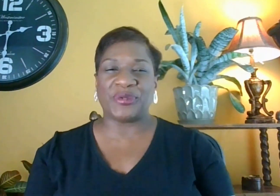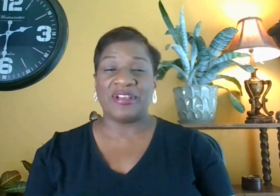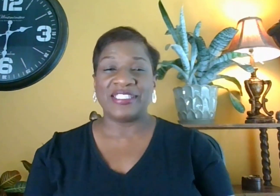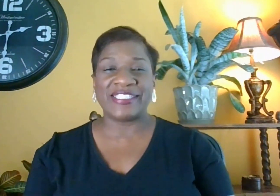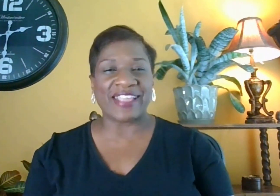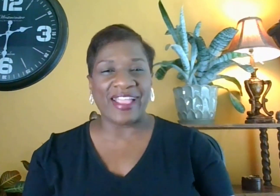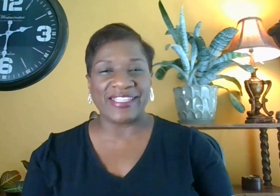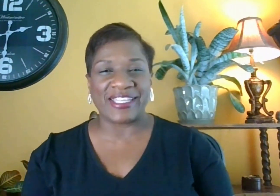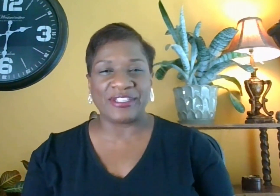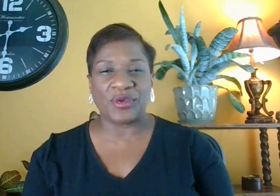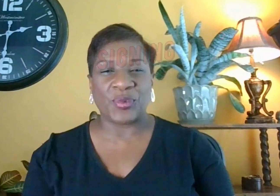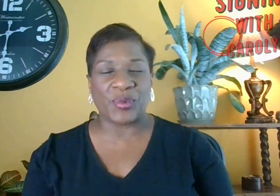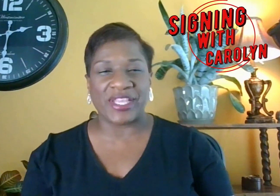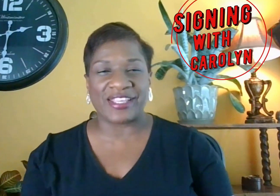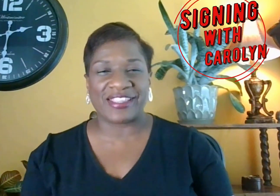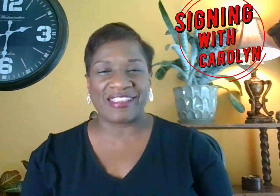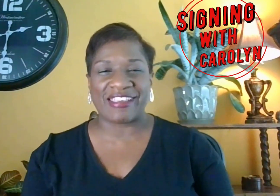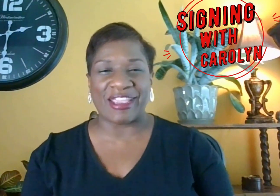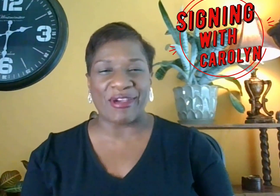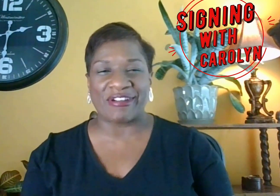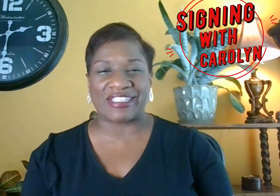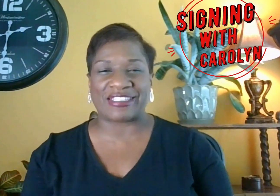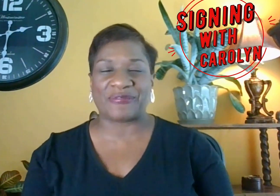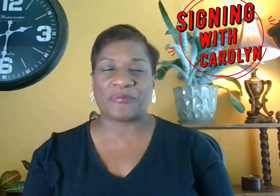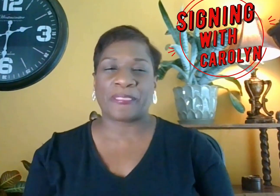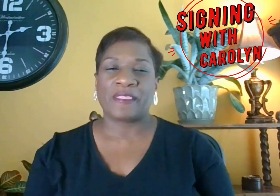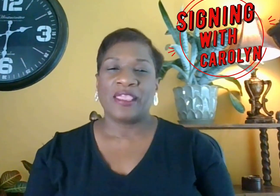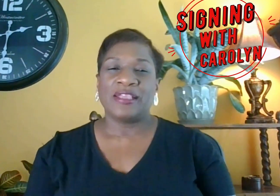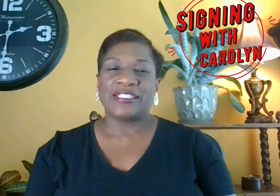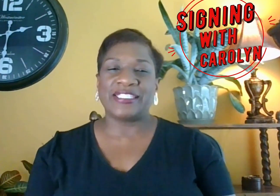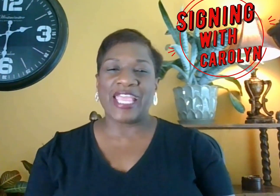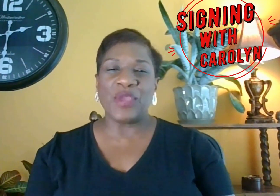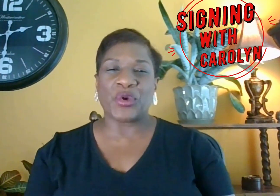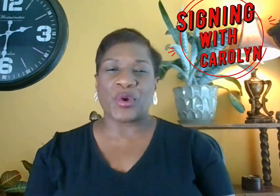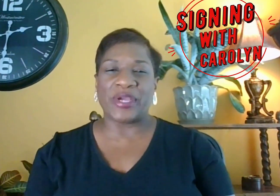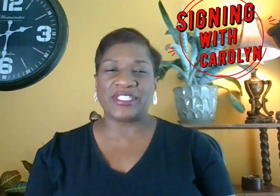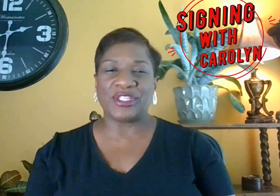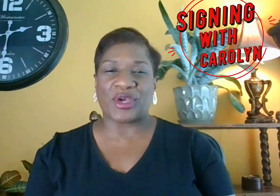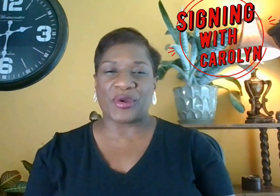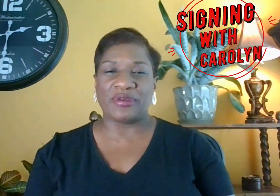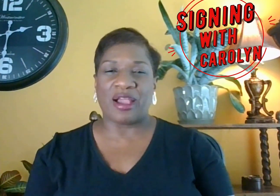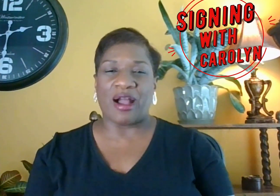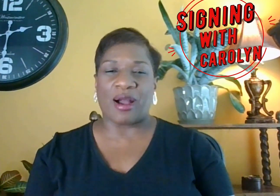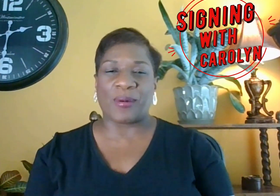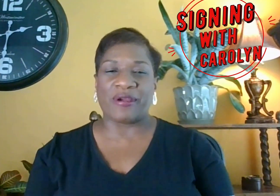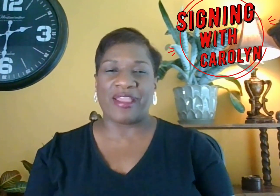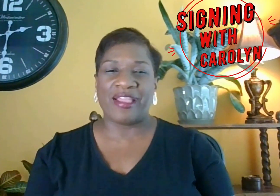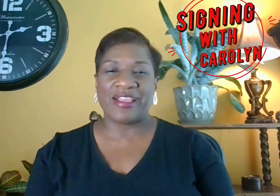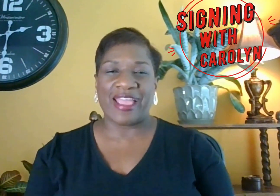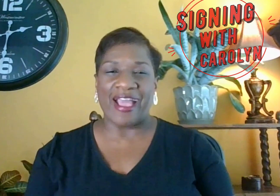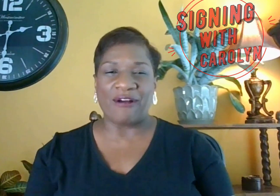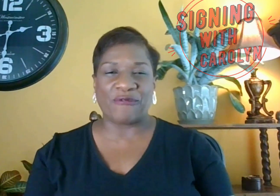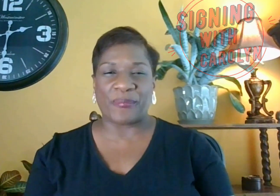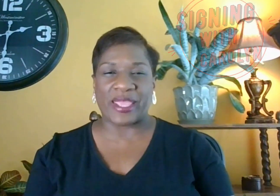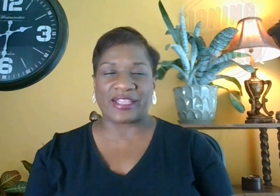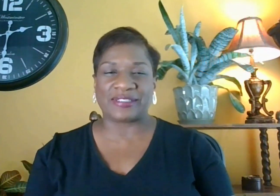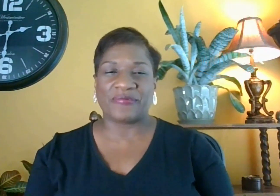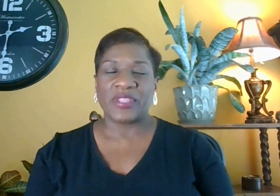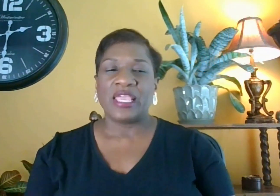to Signing with Carolyn. Today we're going to learn our alphabet.